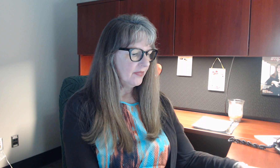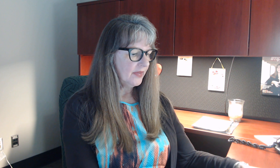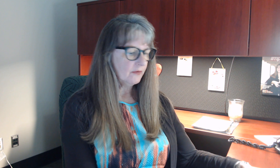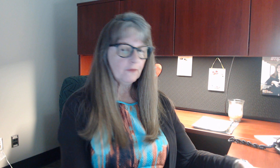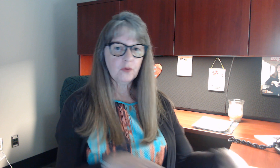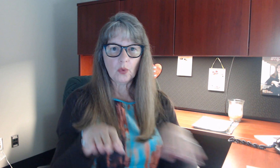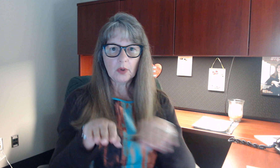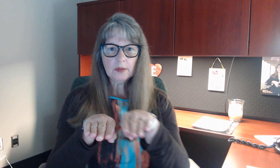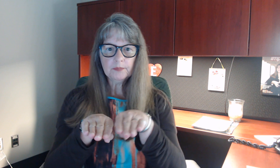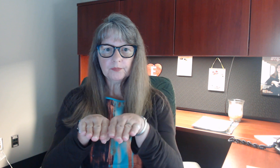then floor.